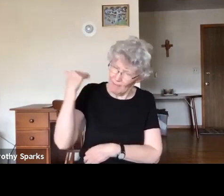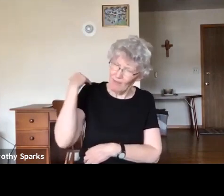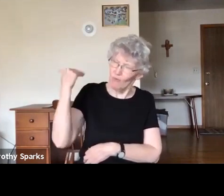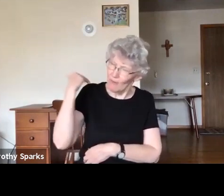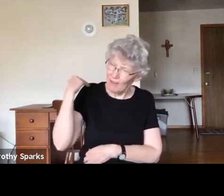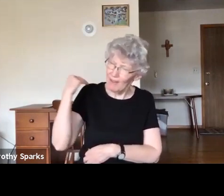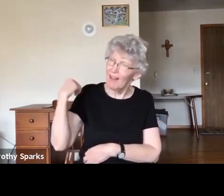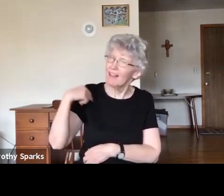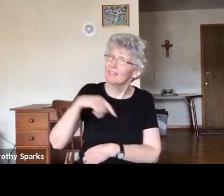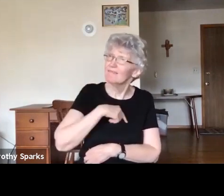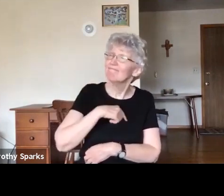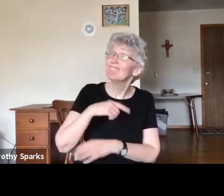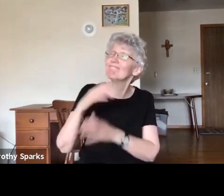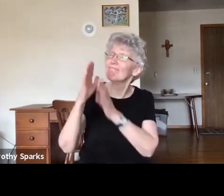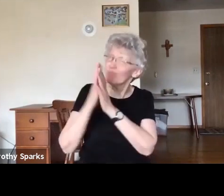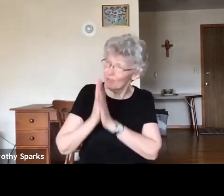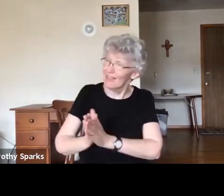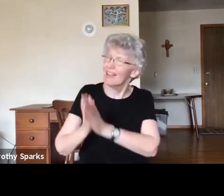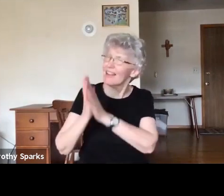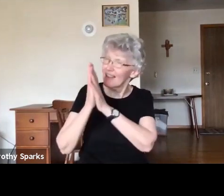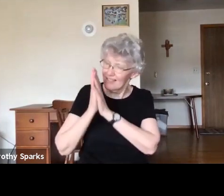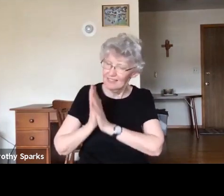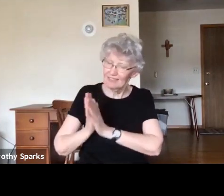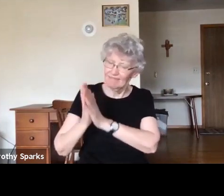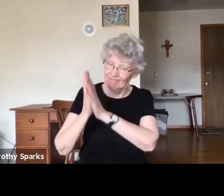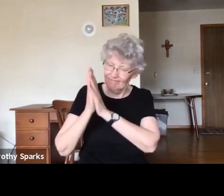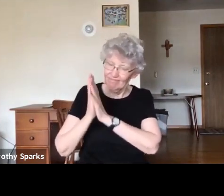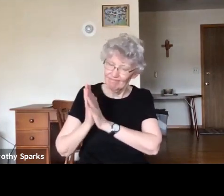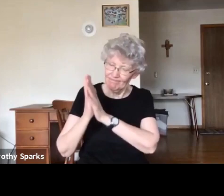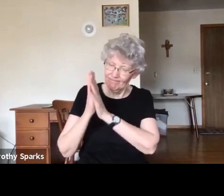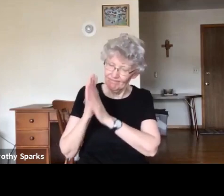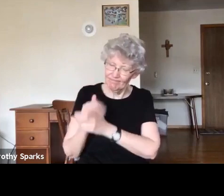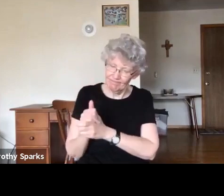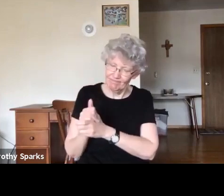Every day, remind us to pray.